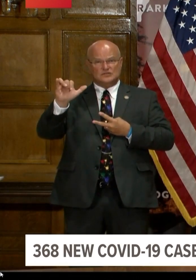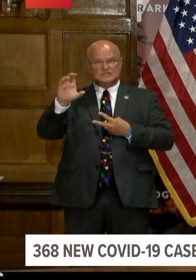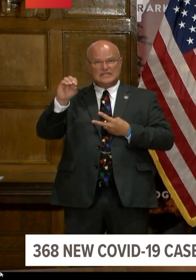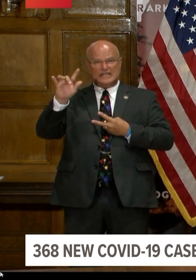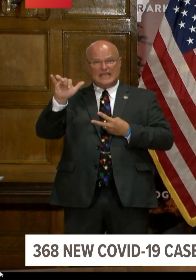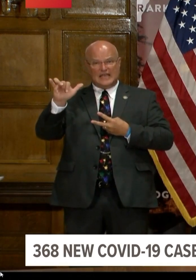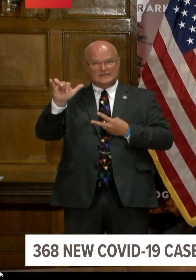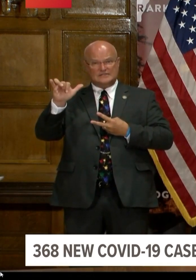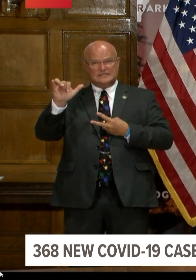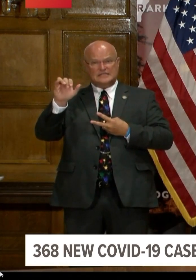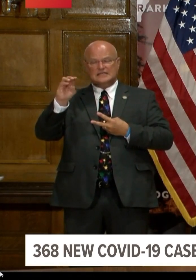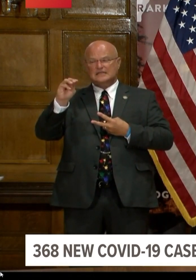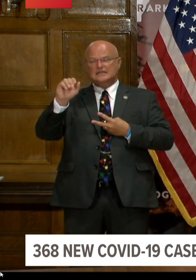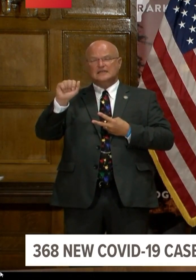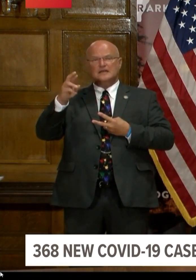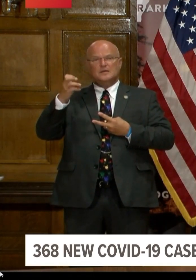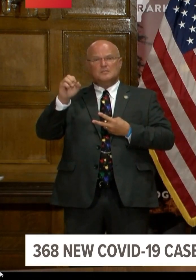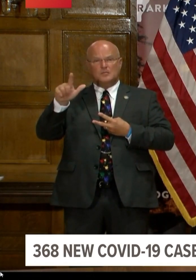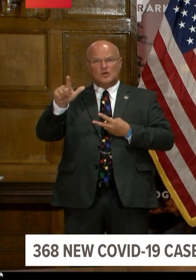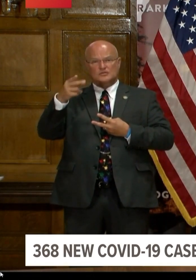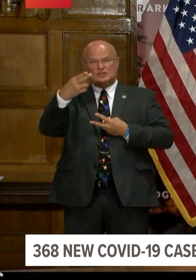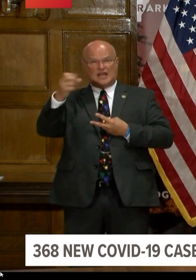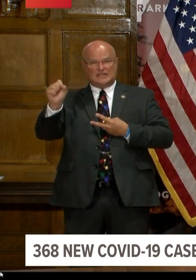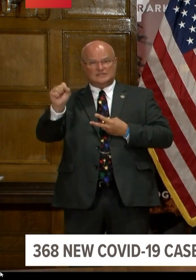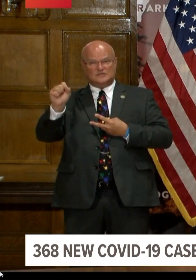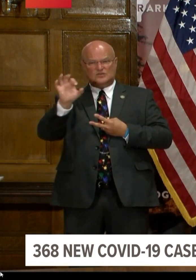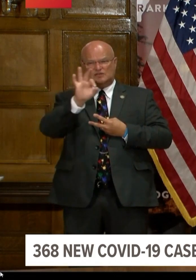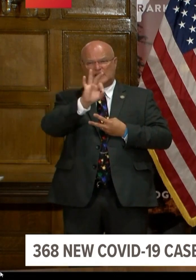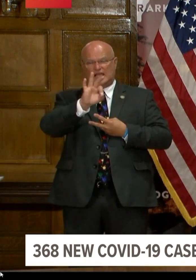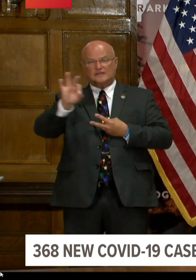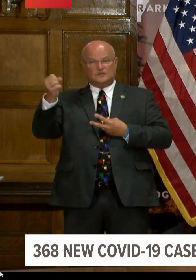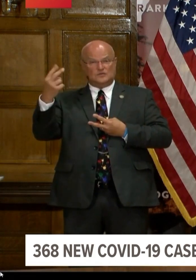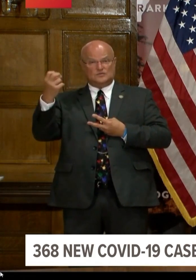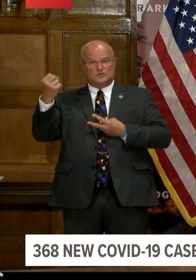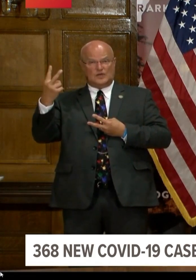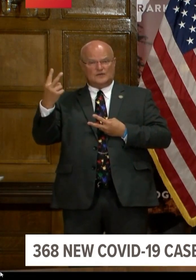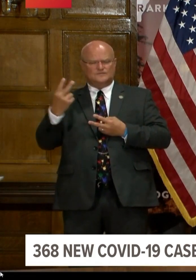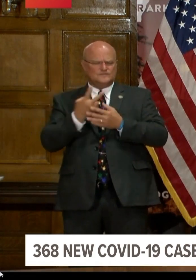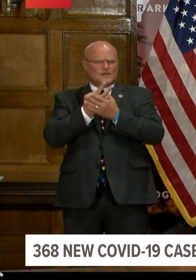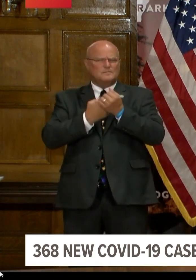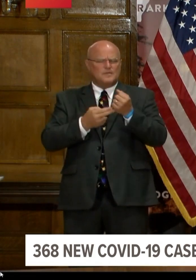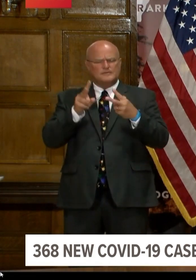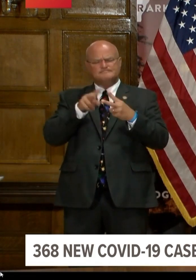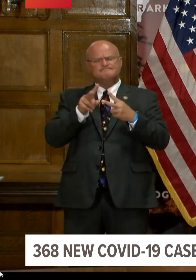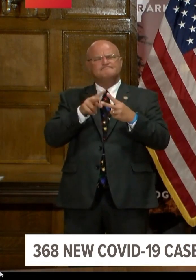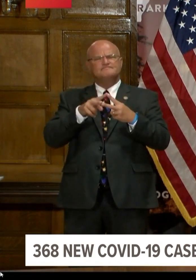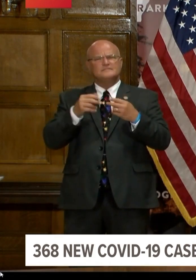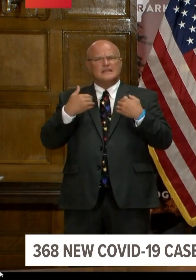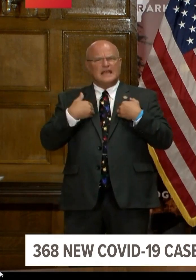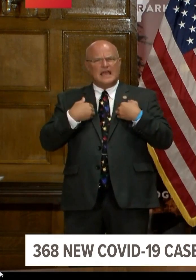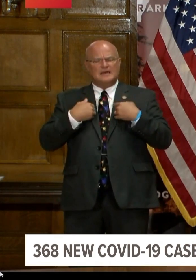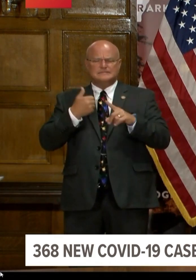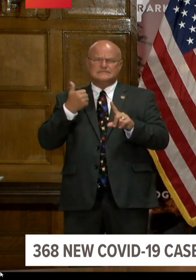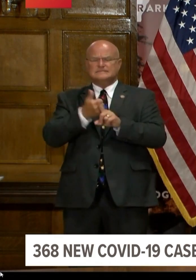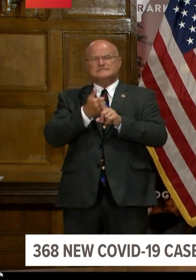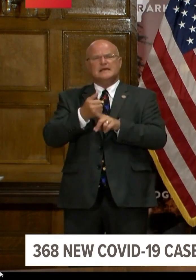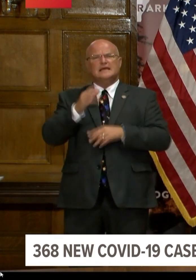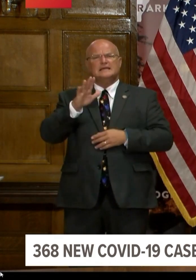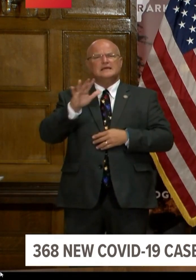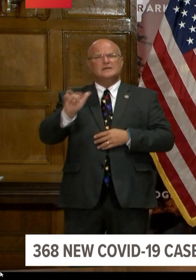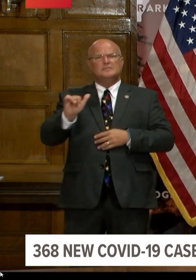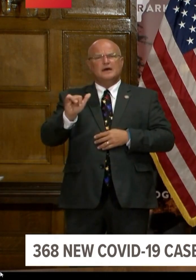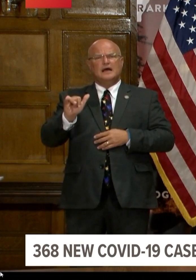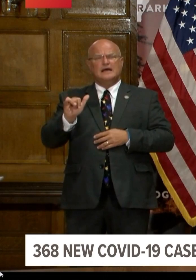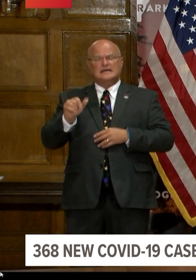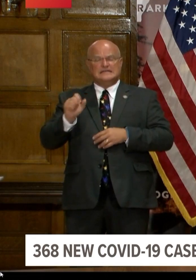School, grades 9 through 12. In both of these cases, they have been impacted by